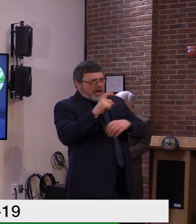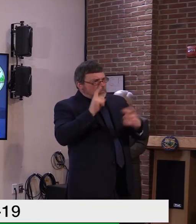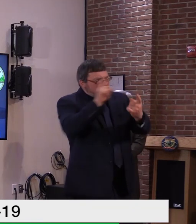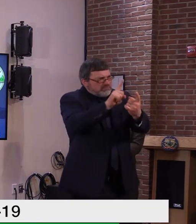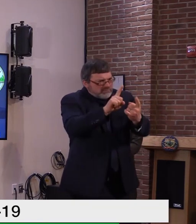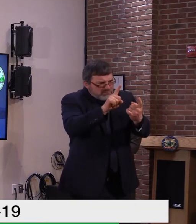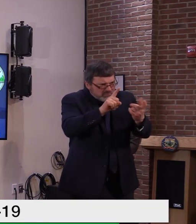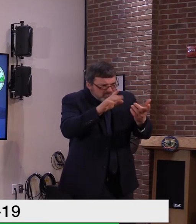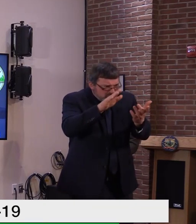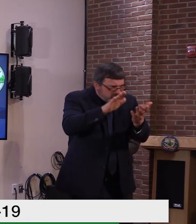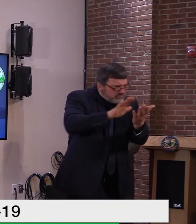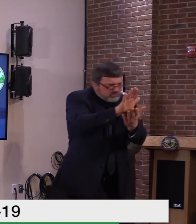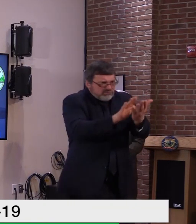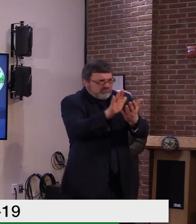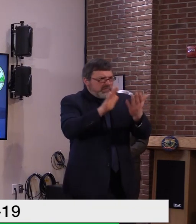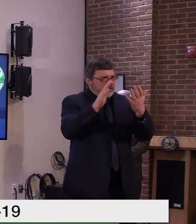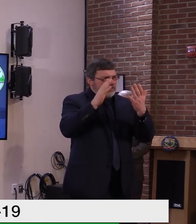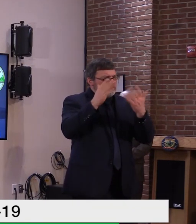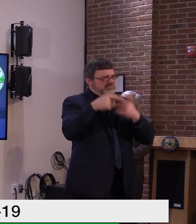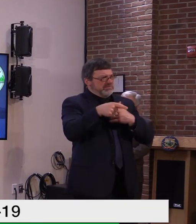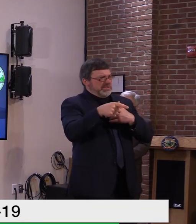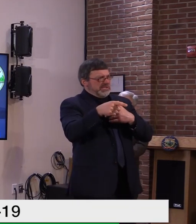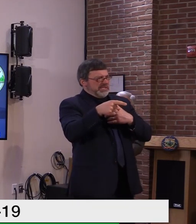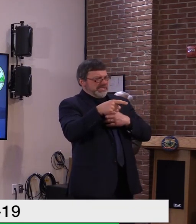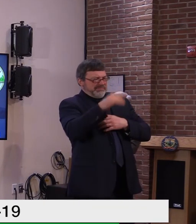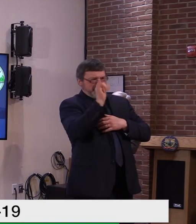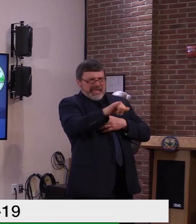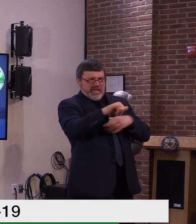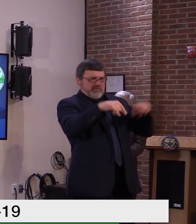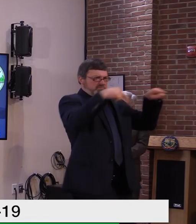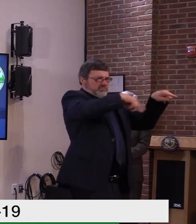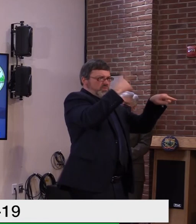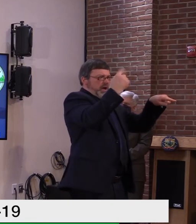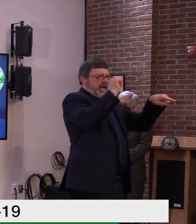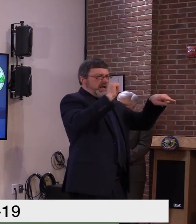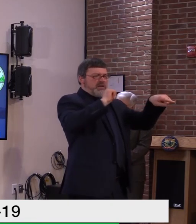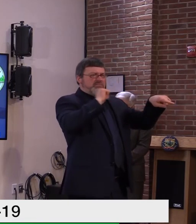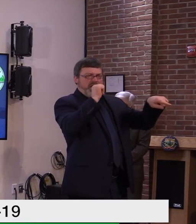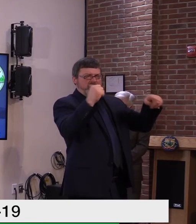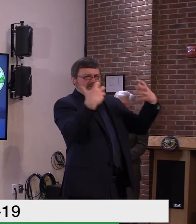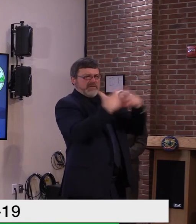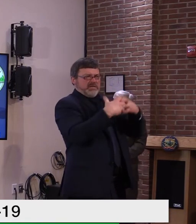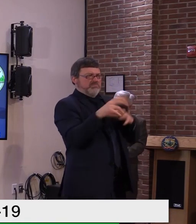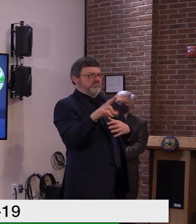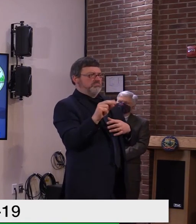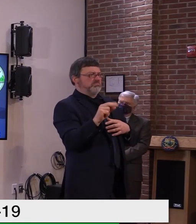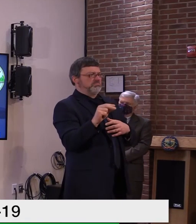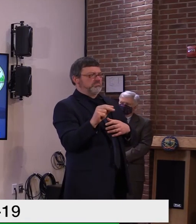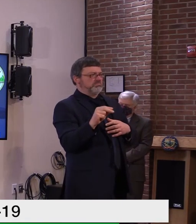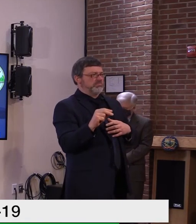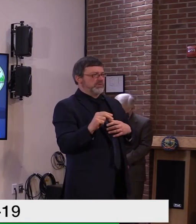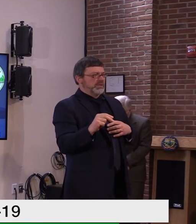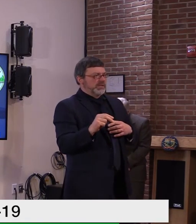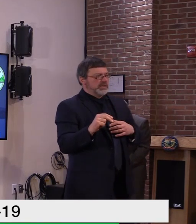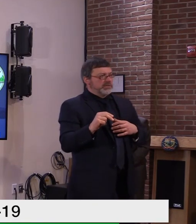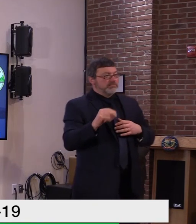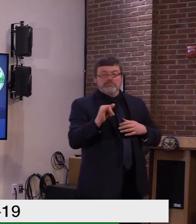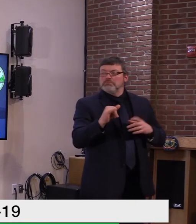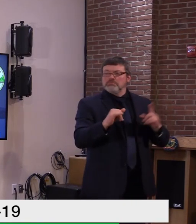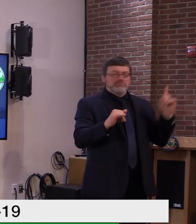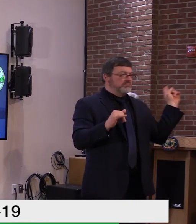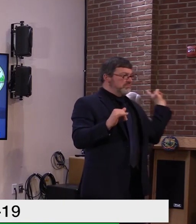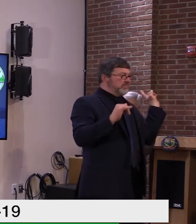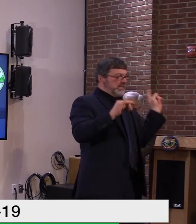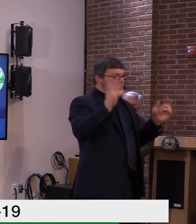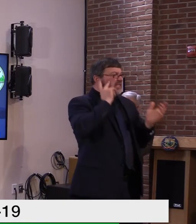So I believe that Secretary Smith had a conversation with them this morning. I think it's more clear with the CEOs of the hospitals that that's what